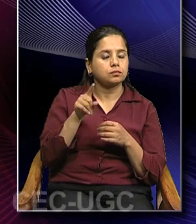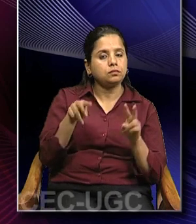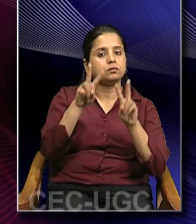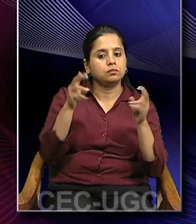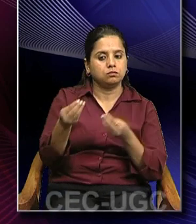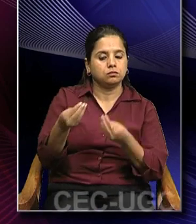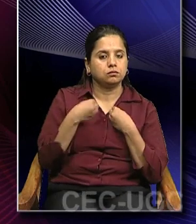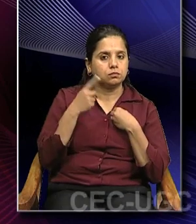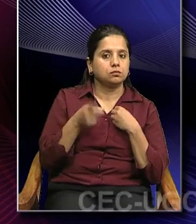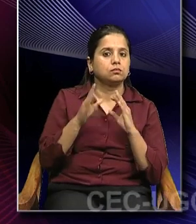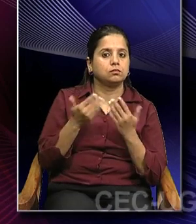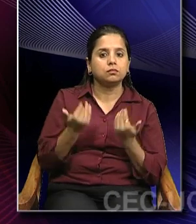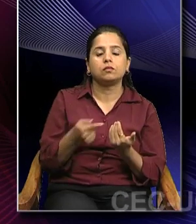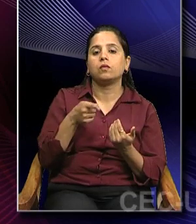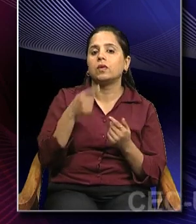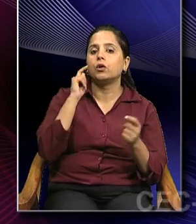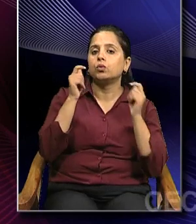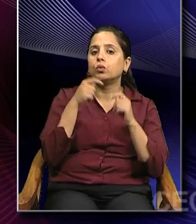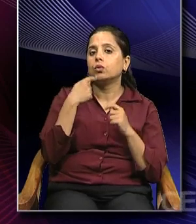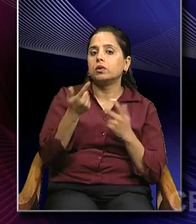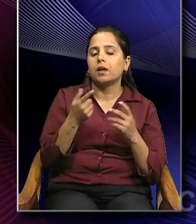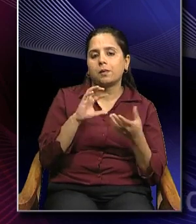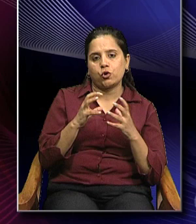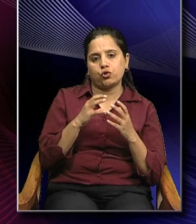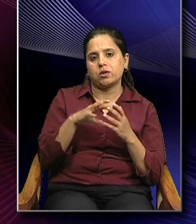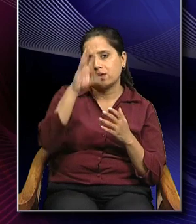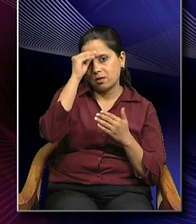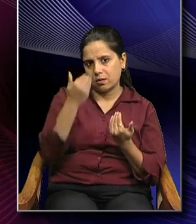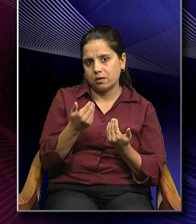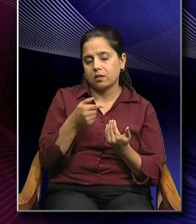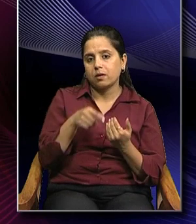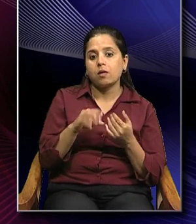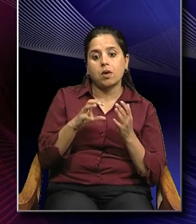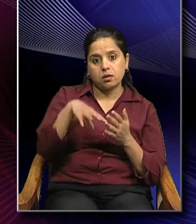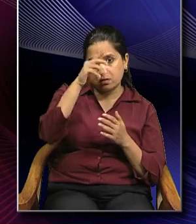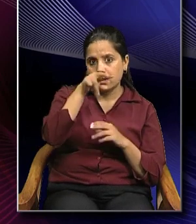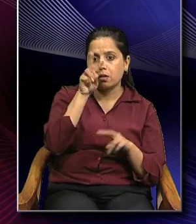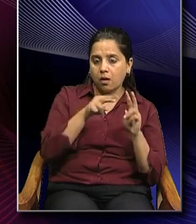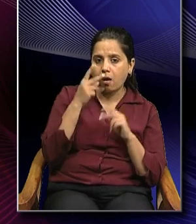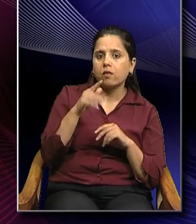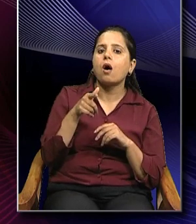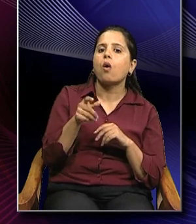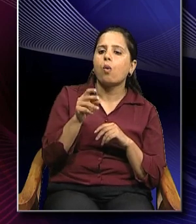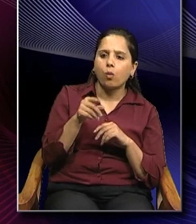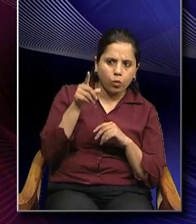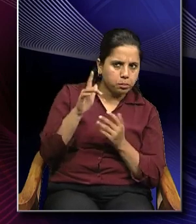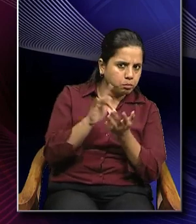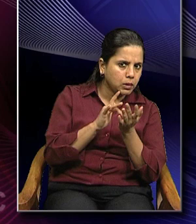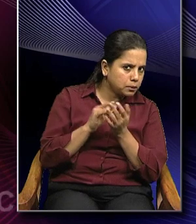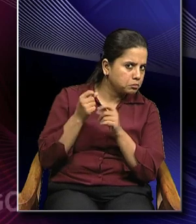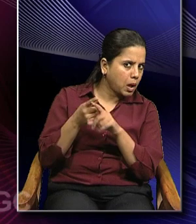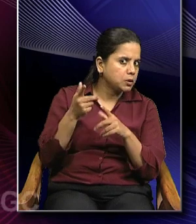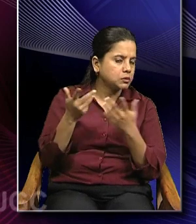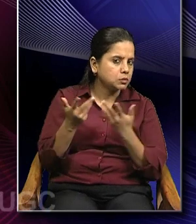me. And here comes the role of machine learning. Machine learns that yes, depending upon your location,